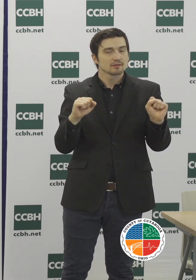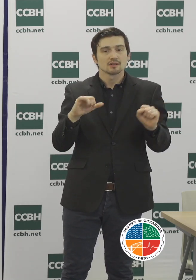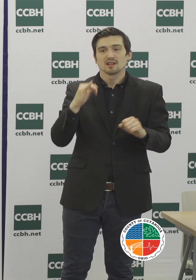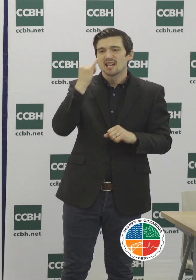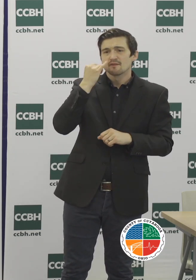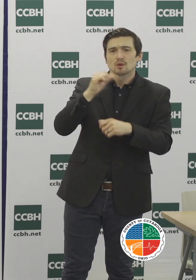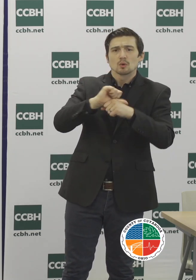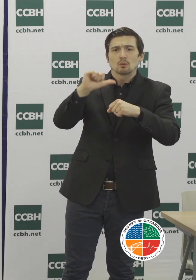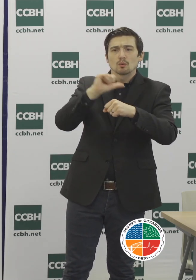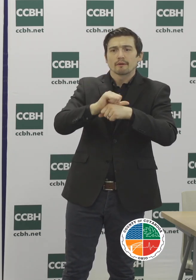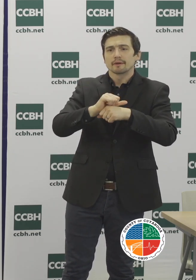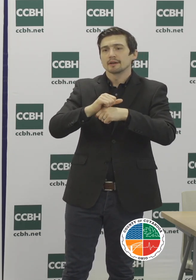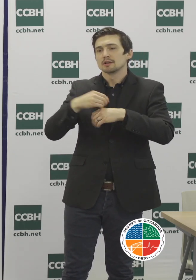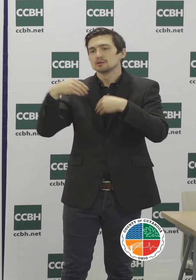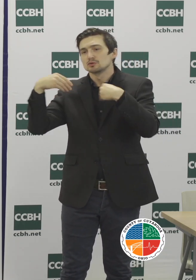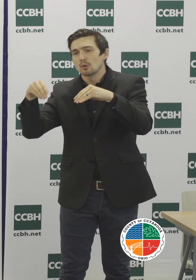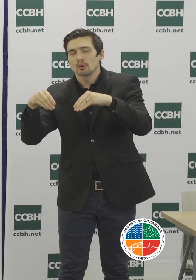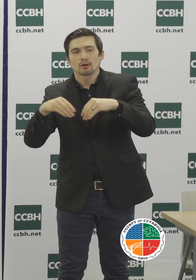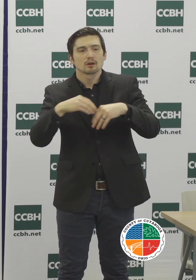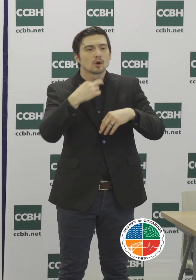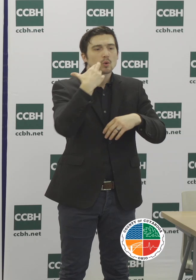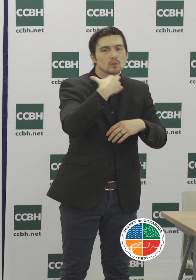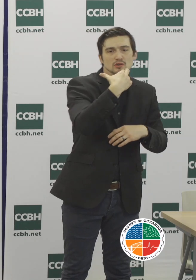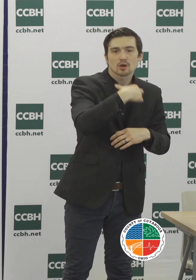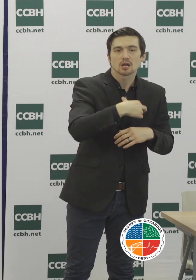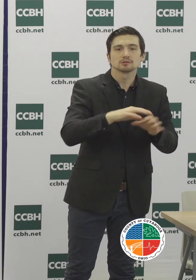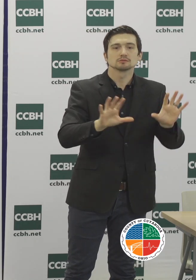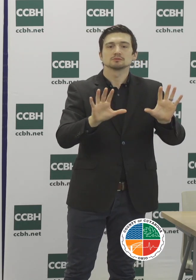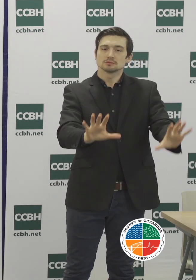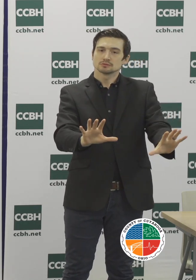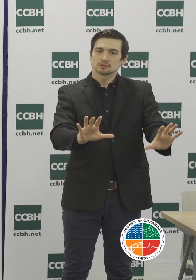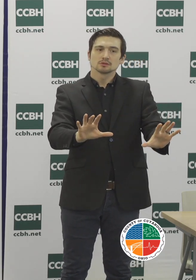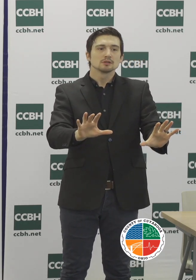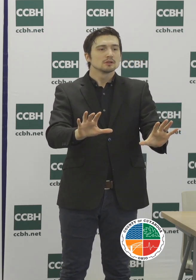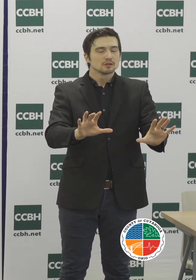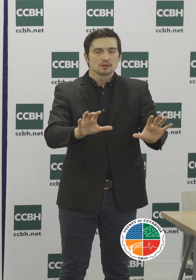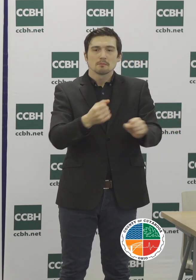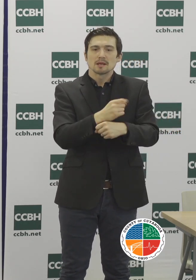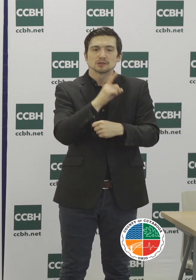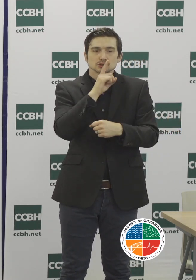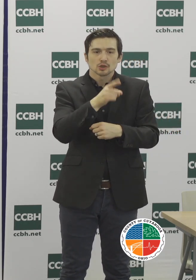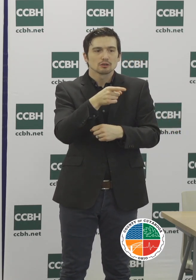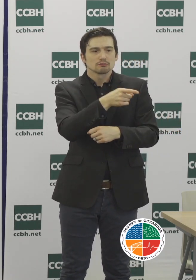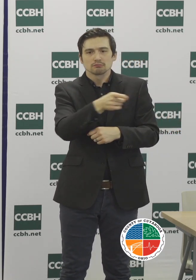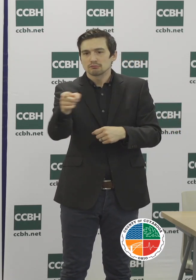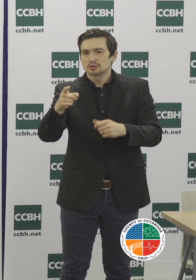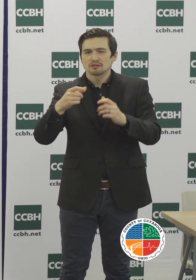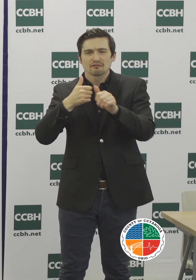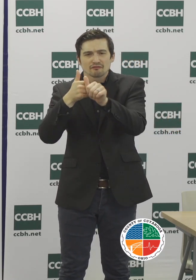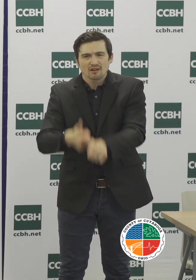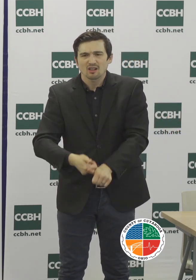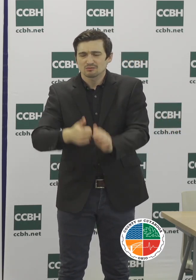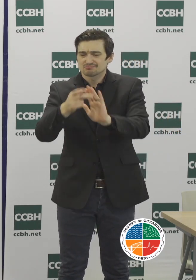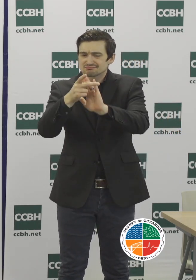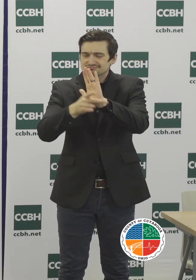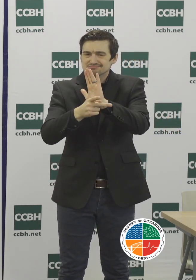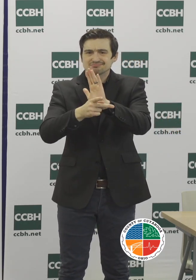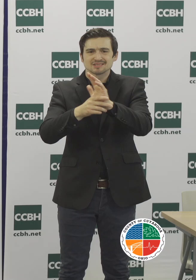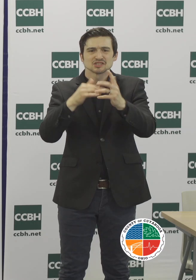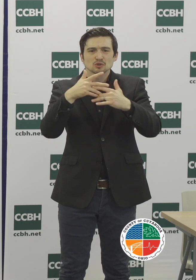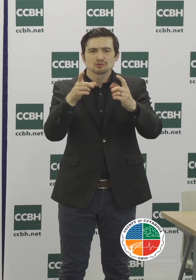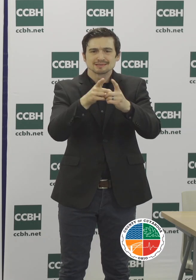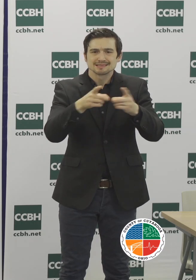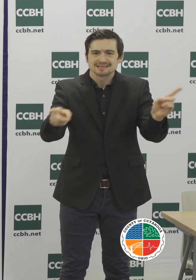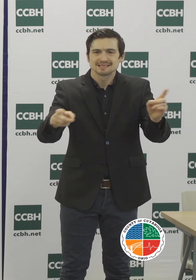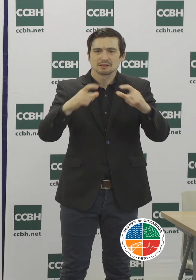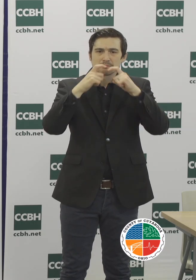retail stores and food operations, please do your part to keep them safe. We owe them that debt of gratitude and can show our